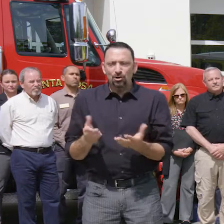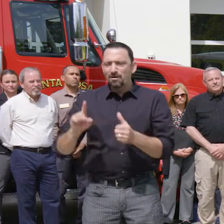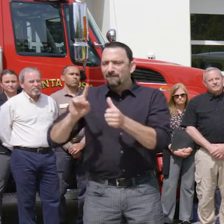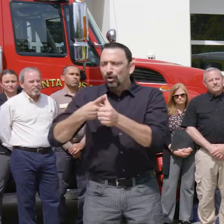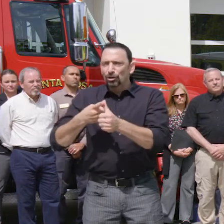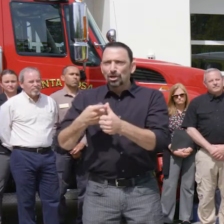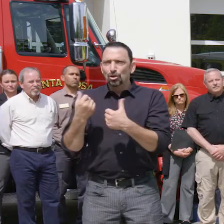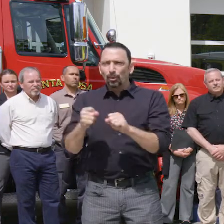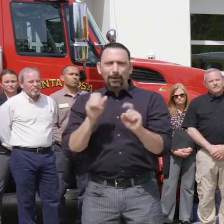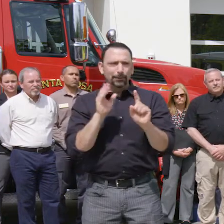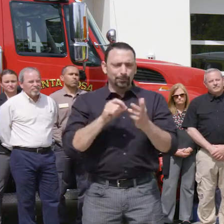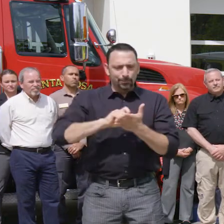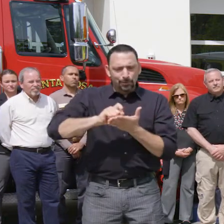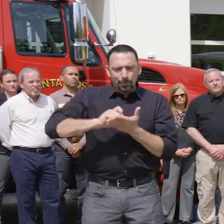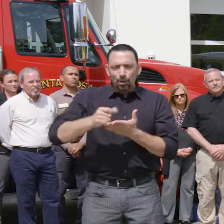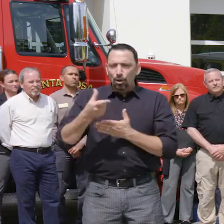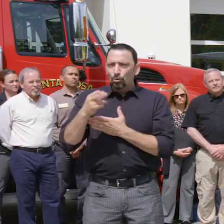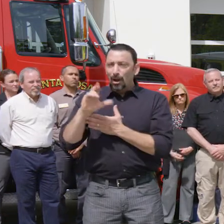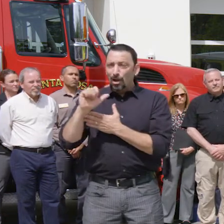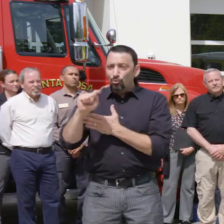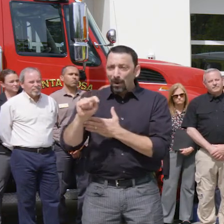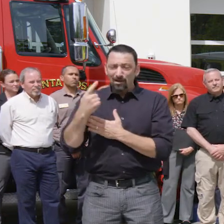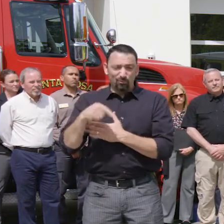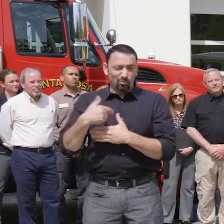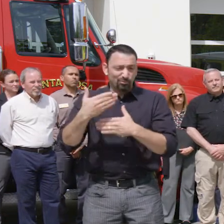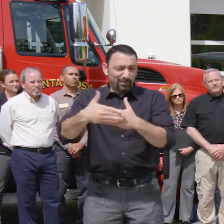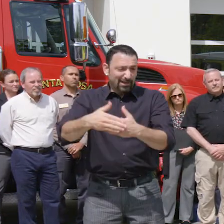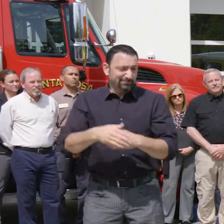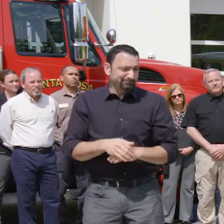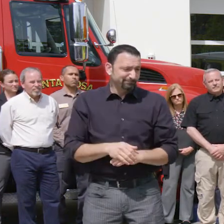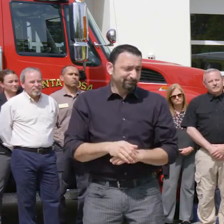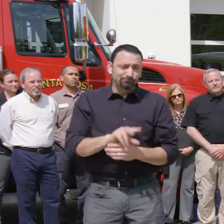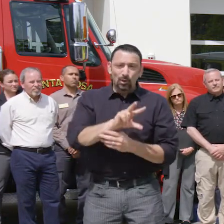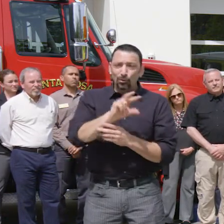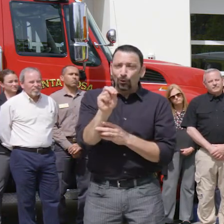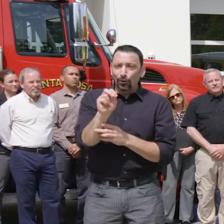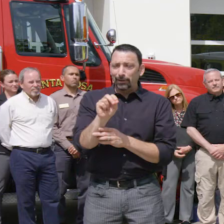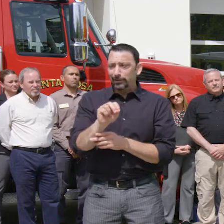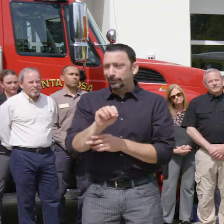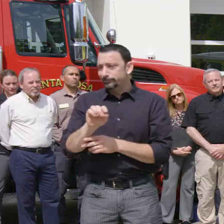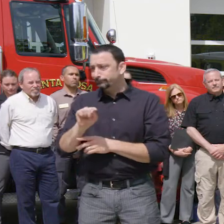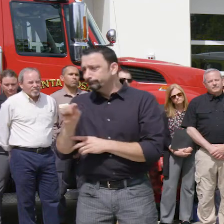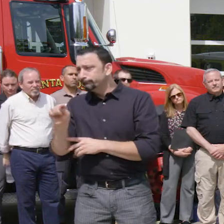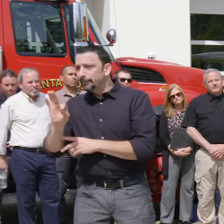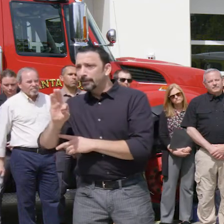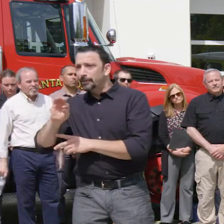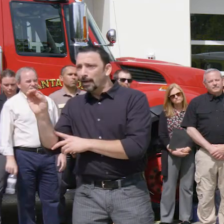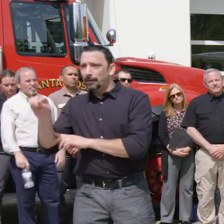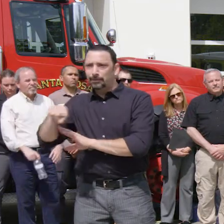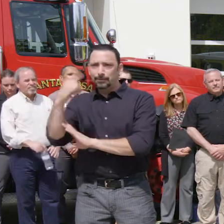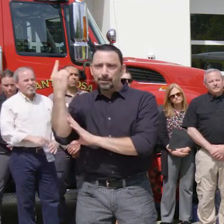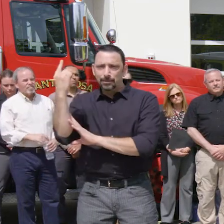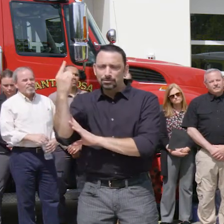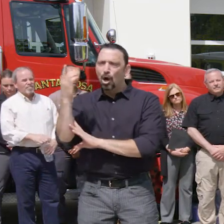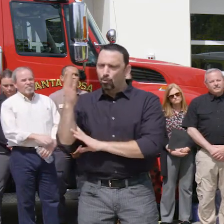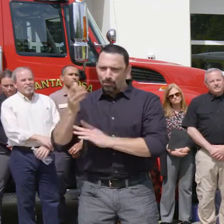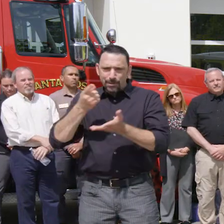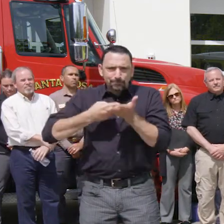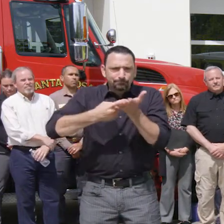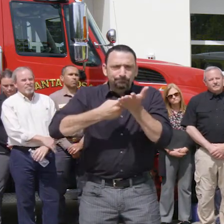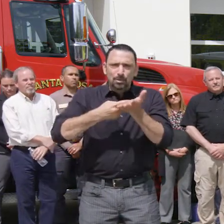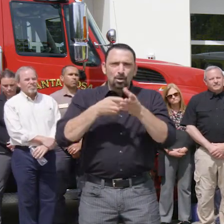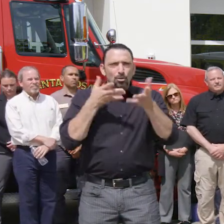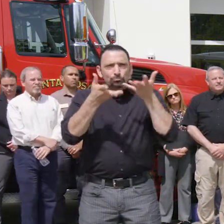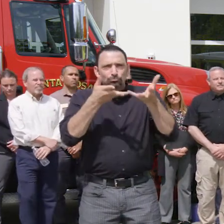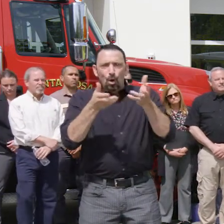grants over the next 30, 60, 90 days, working with the communities, local, state levels to make sure we get those grants